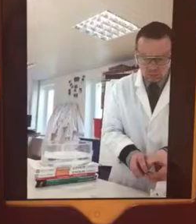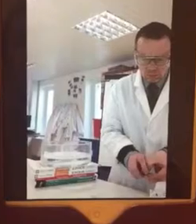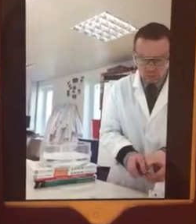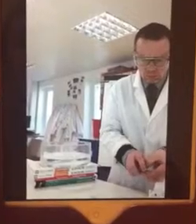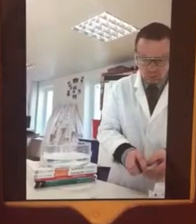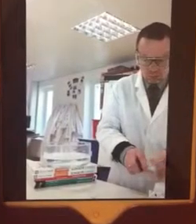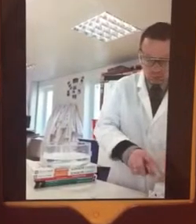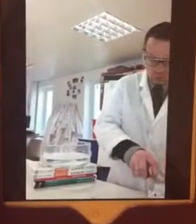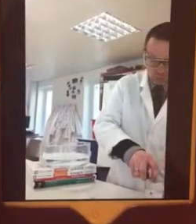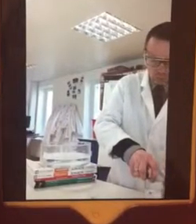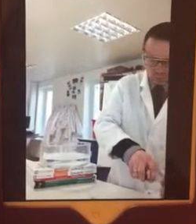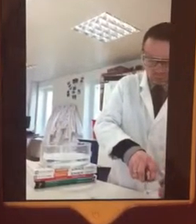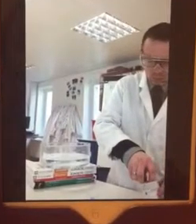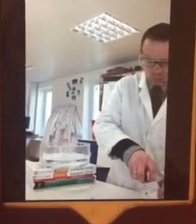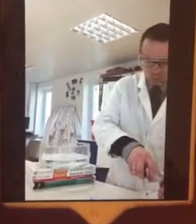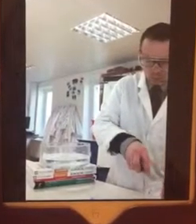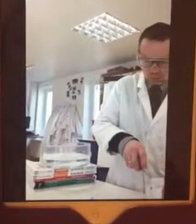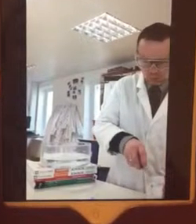Seems to be a bit fiddly.